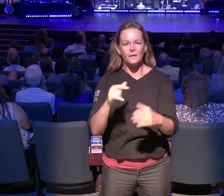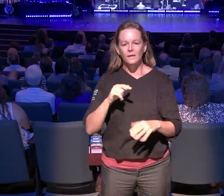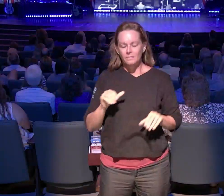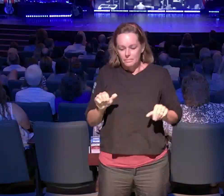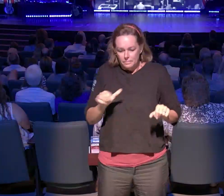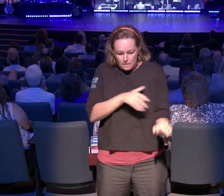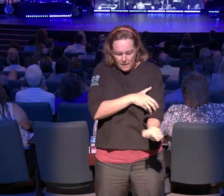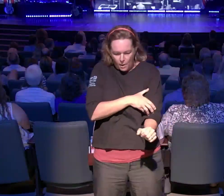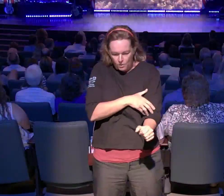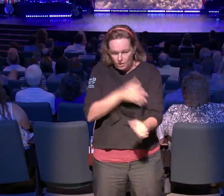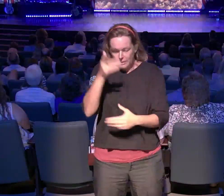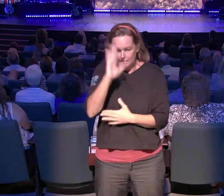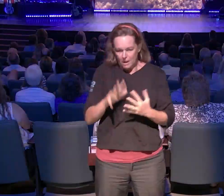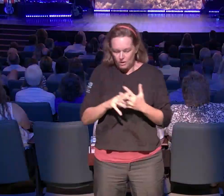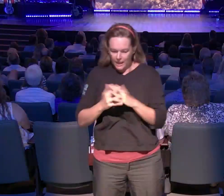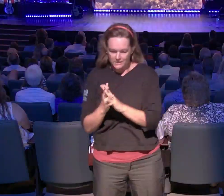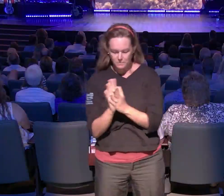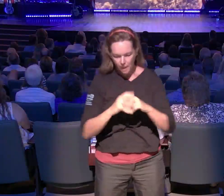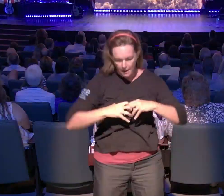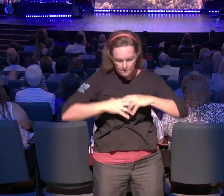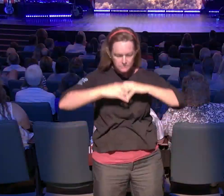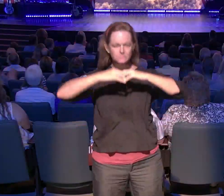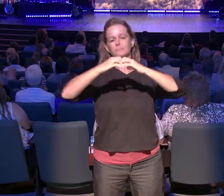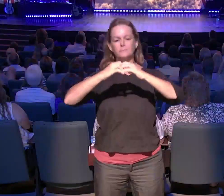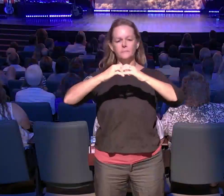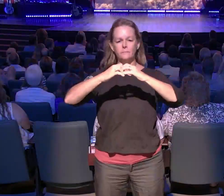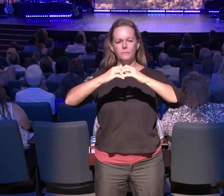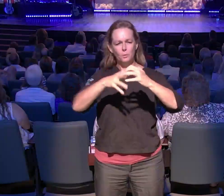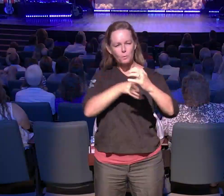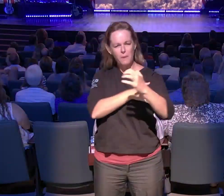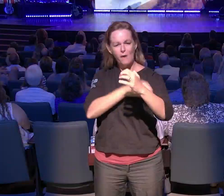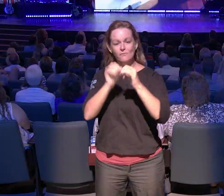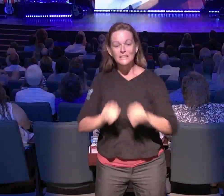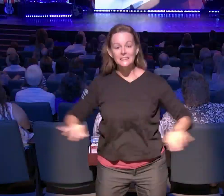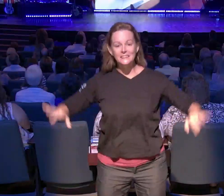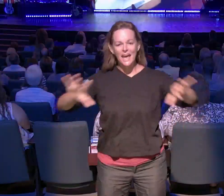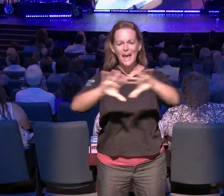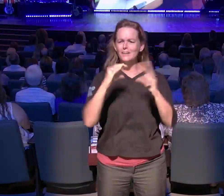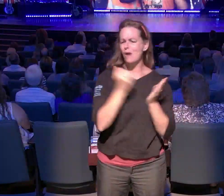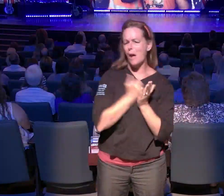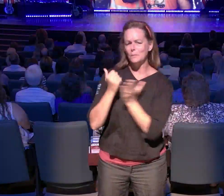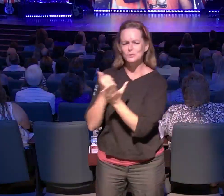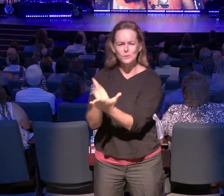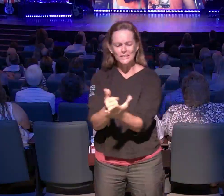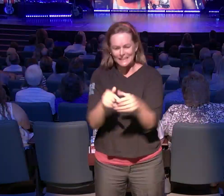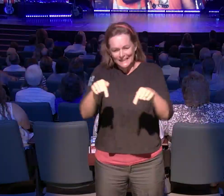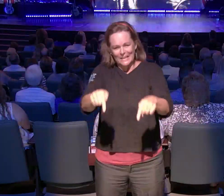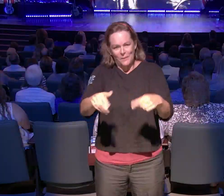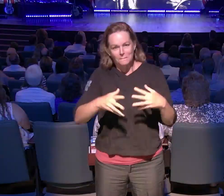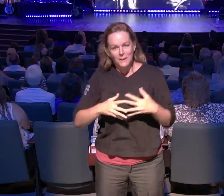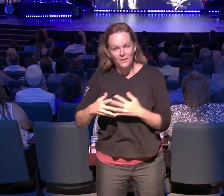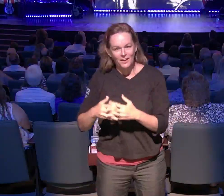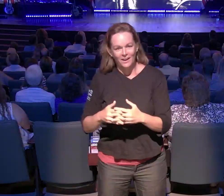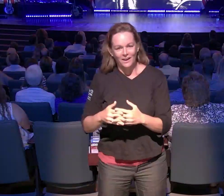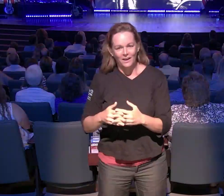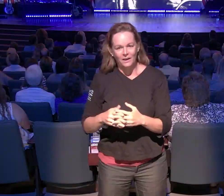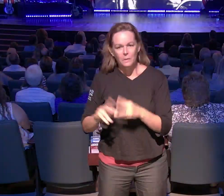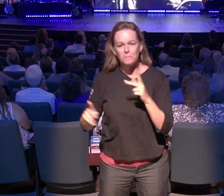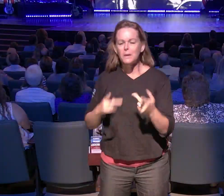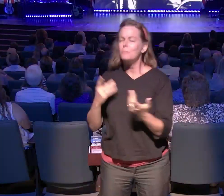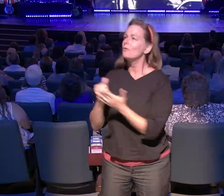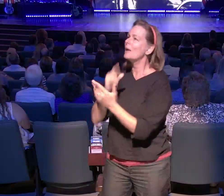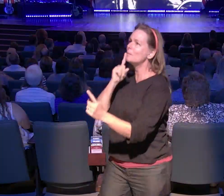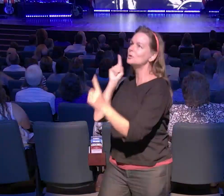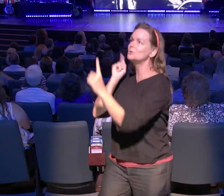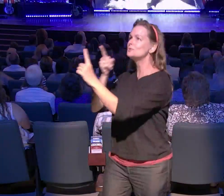America has gained and displayed has made us who we are known to be today, the land of opportunity. A people that pursues happiness,